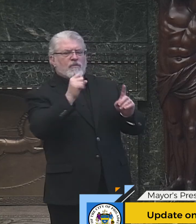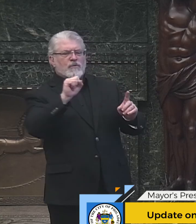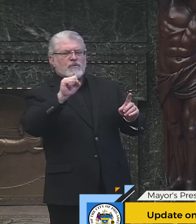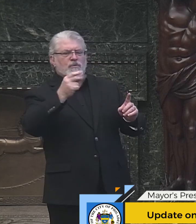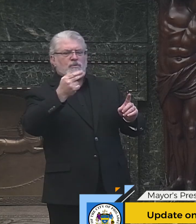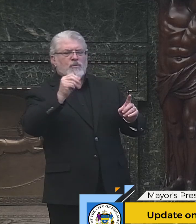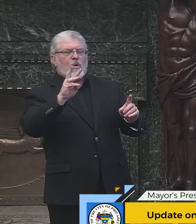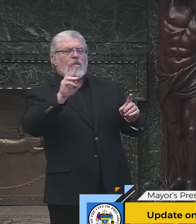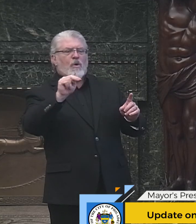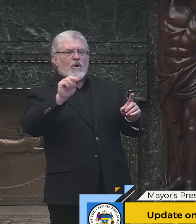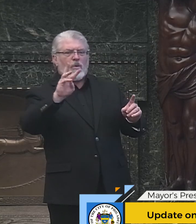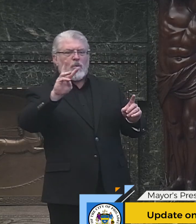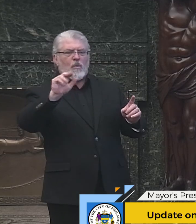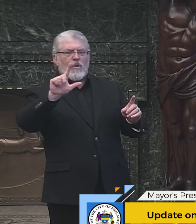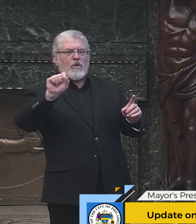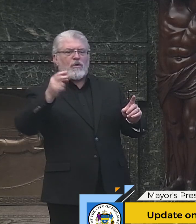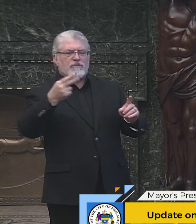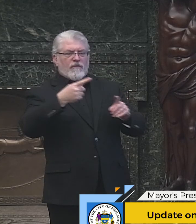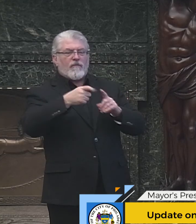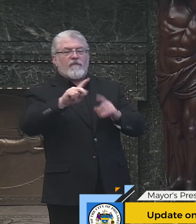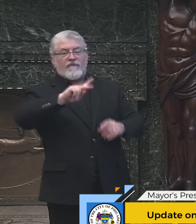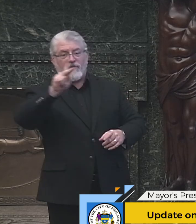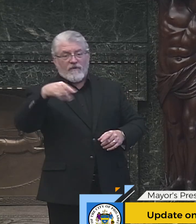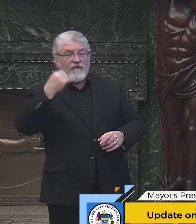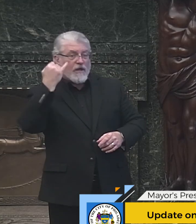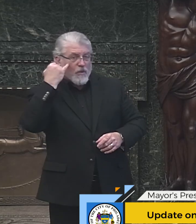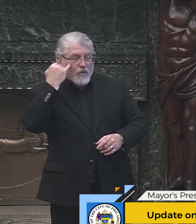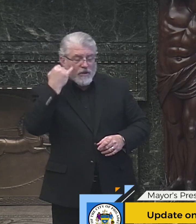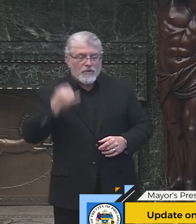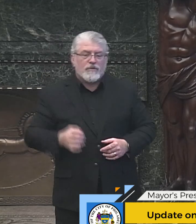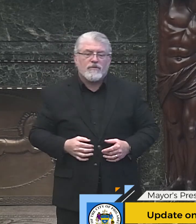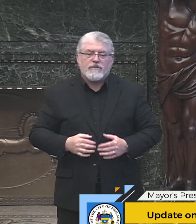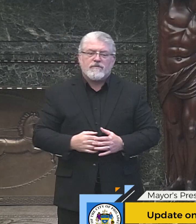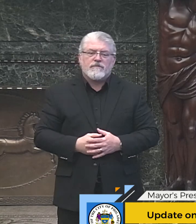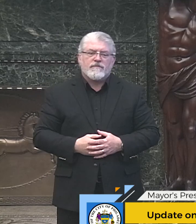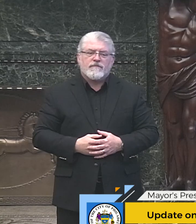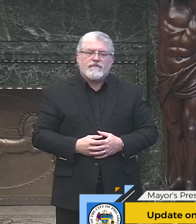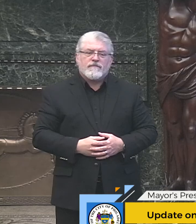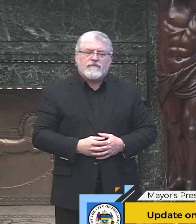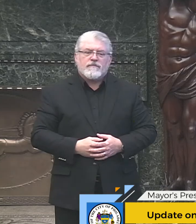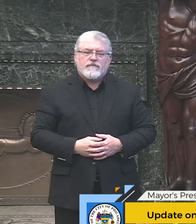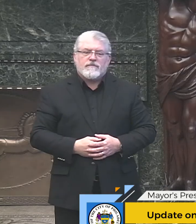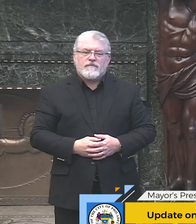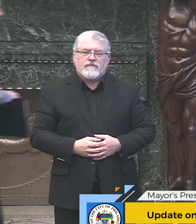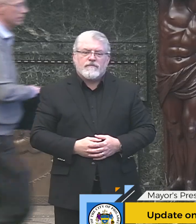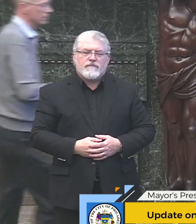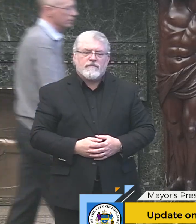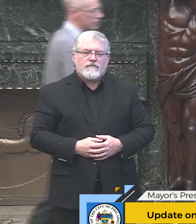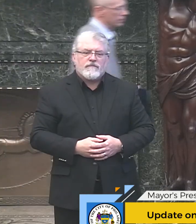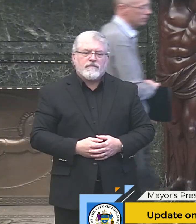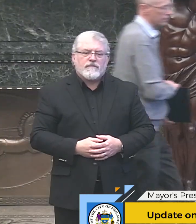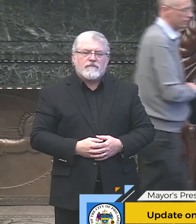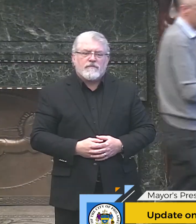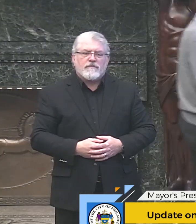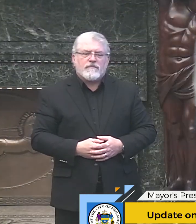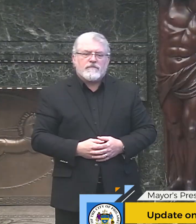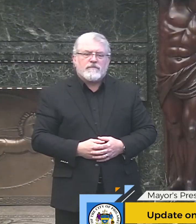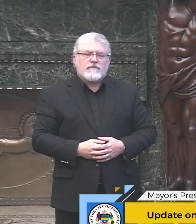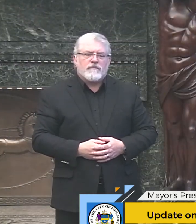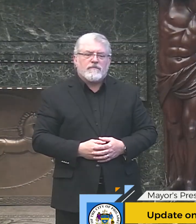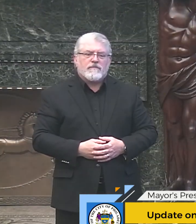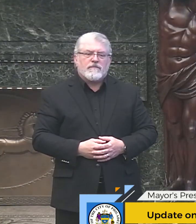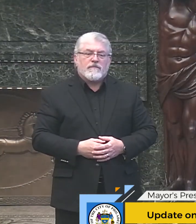Thanks, I just forgot to ask this earlier. Dr. Farley, of the 12 people I think you said that are hospitalized, are any in the ICU, and if so, how